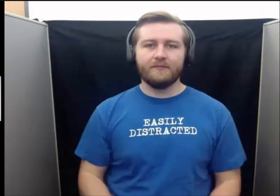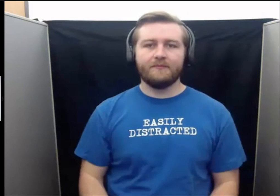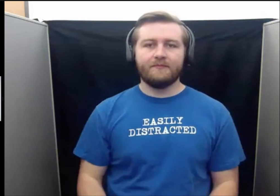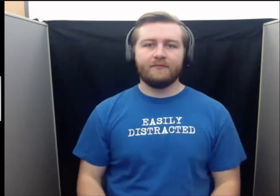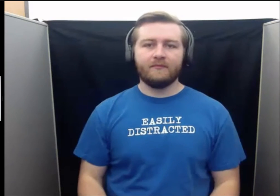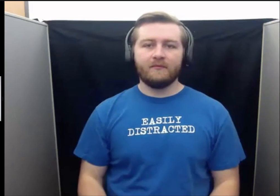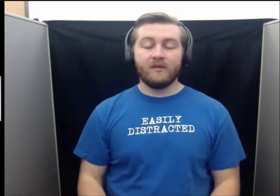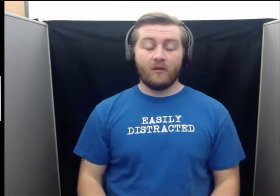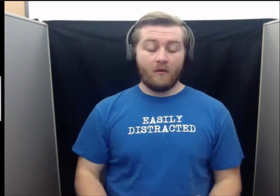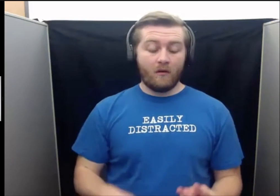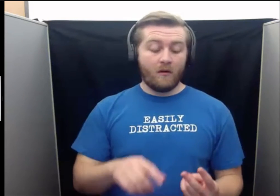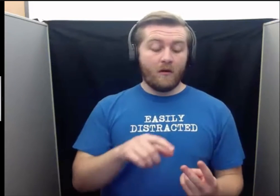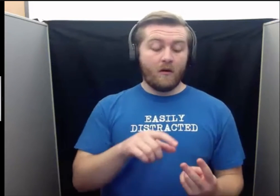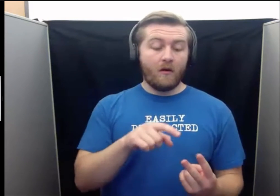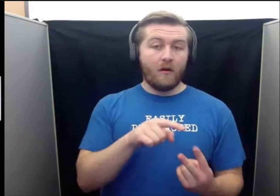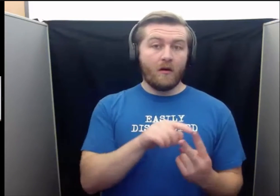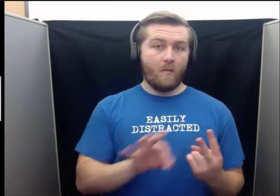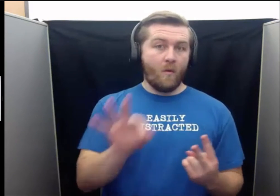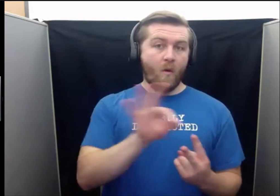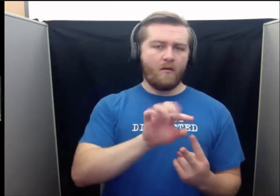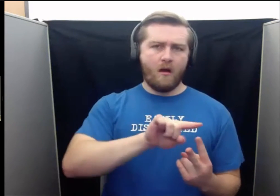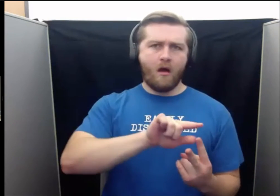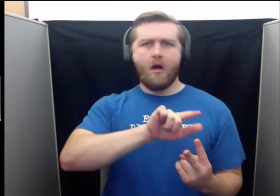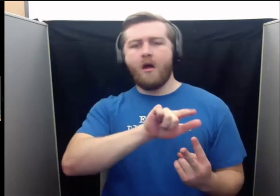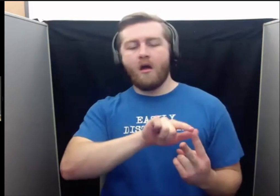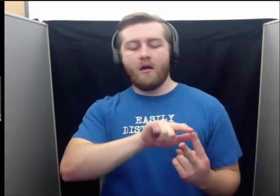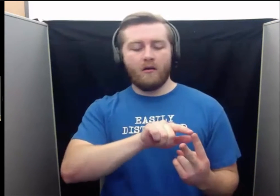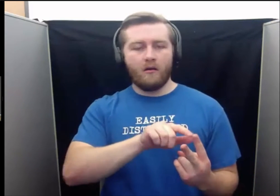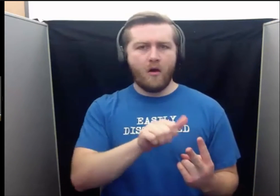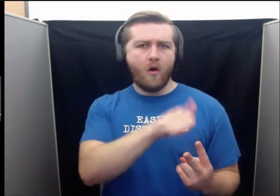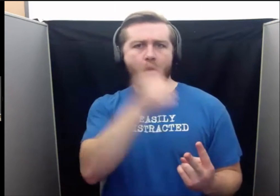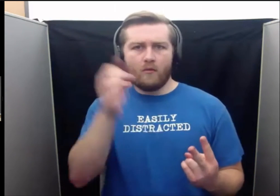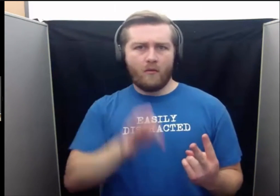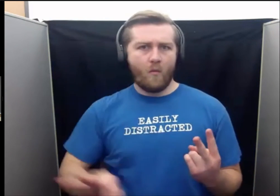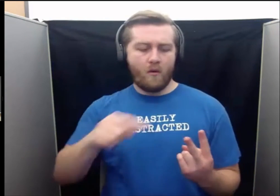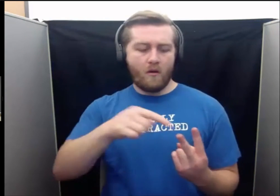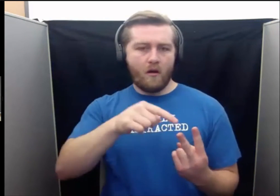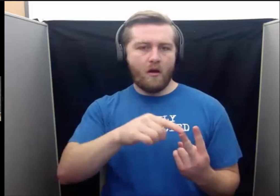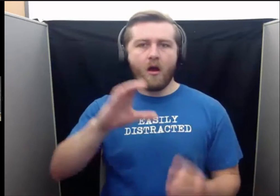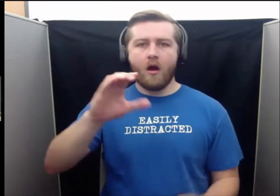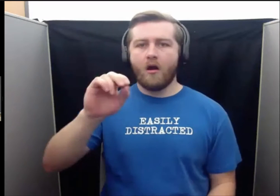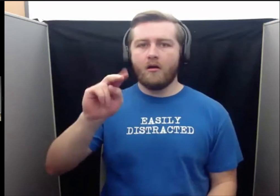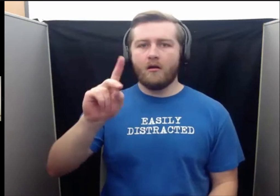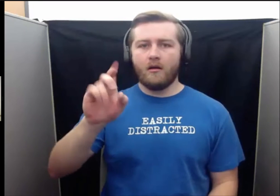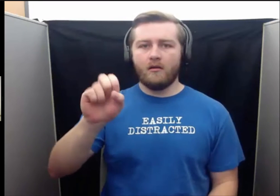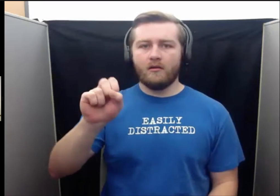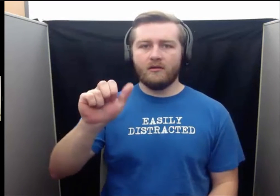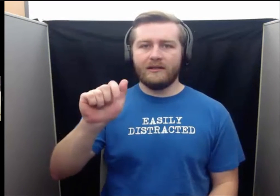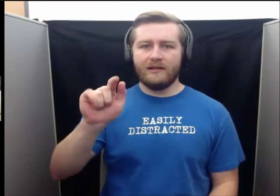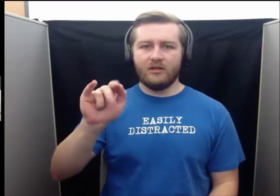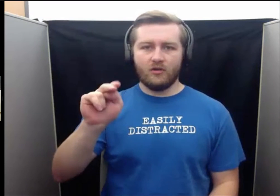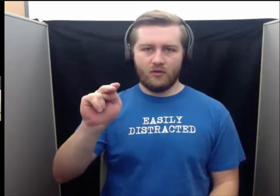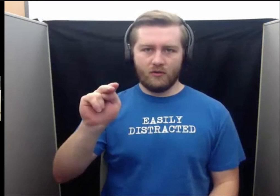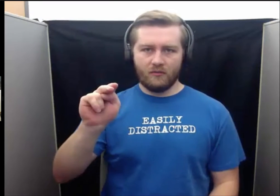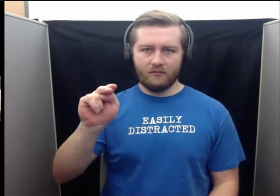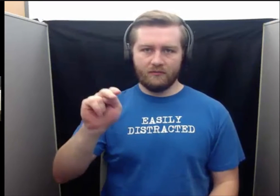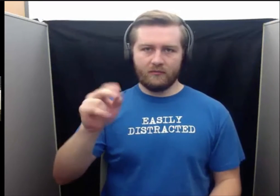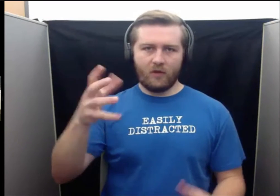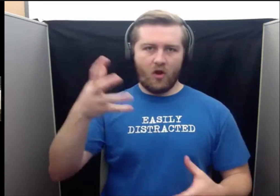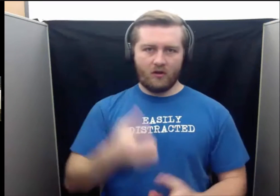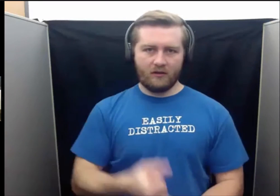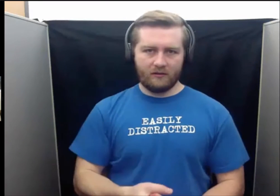looking at evaporation, and this is the second one, condensation. Basically, you can say that these two are opposites. You